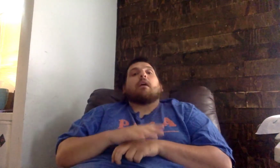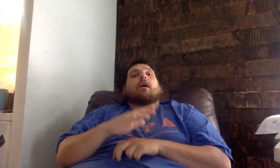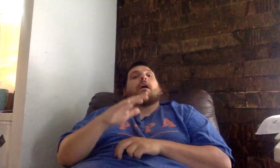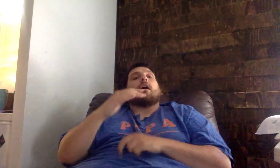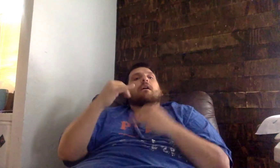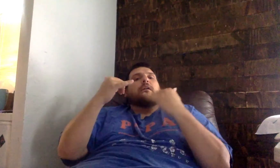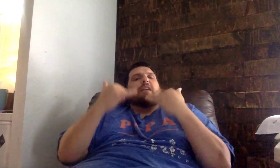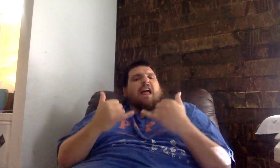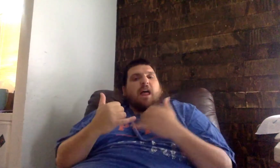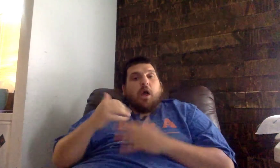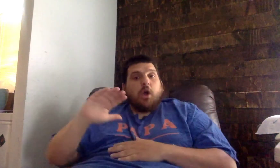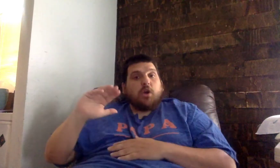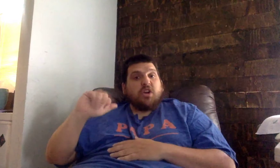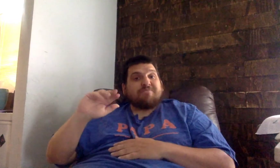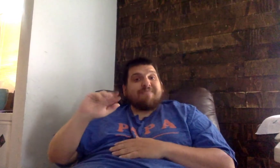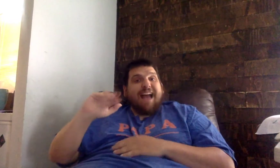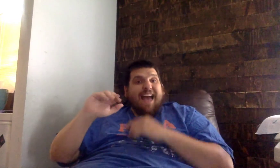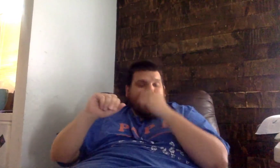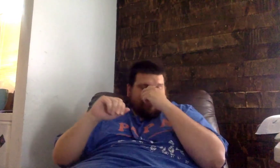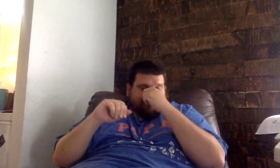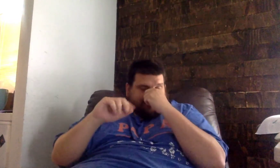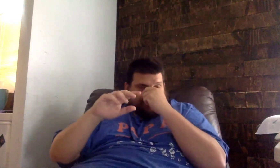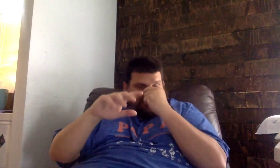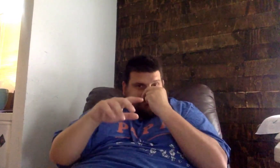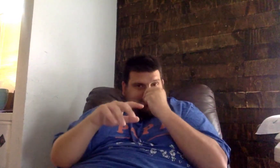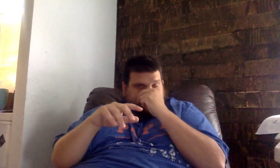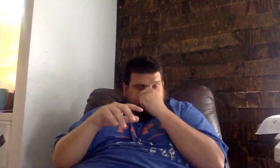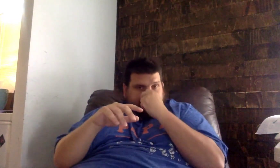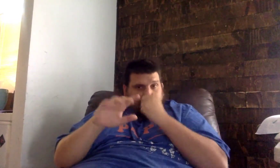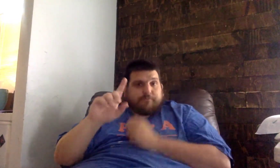So there's that. And now, goodbyes.